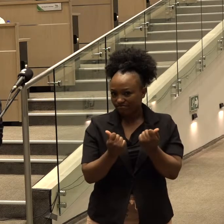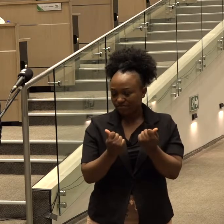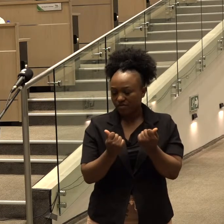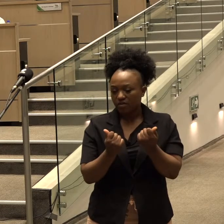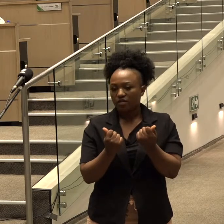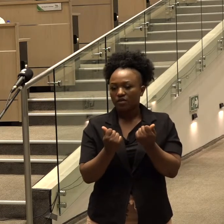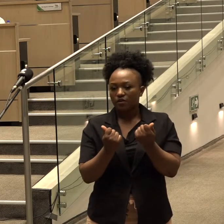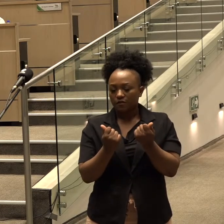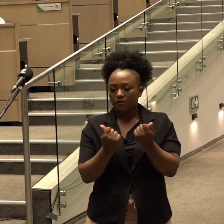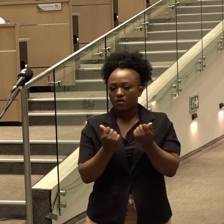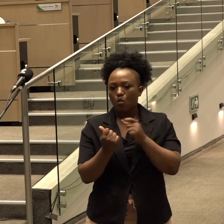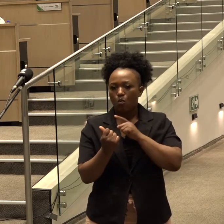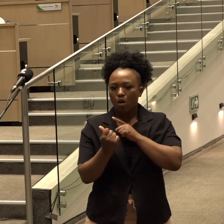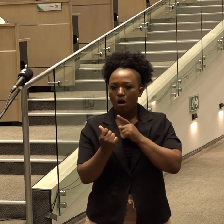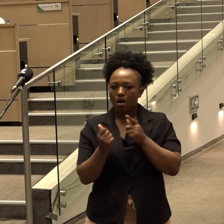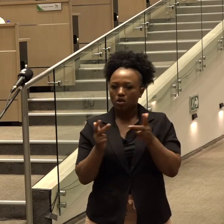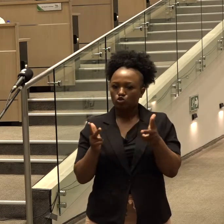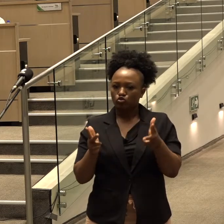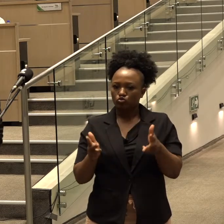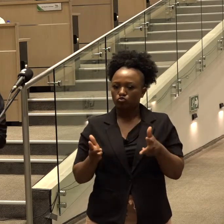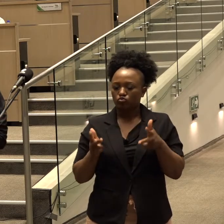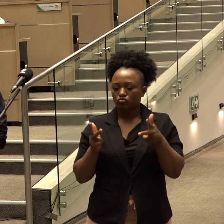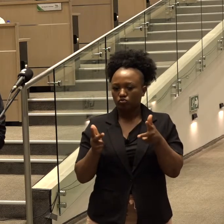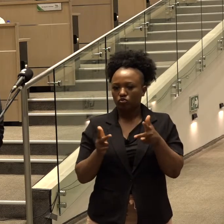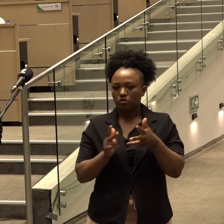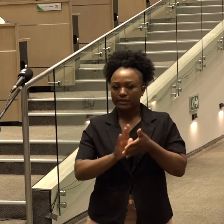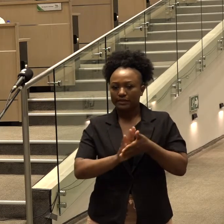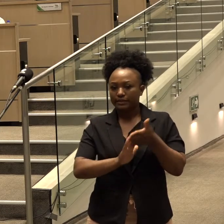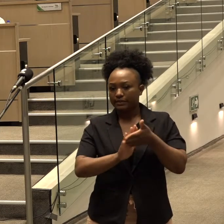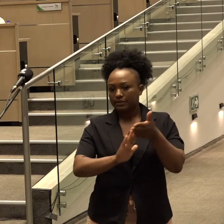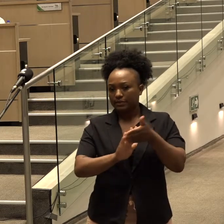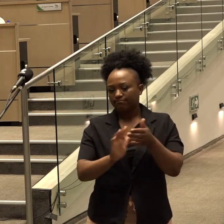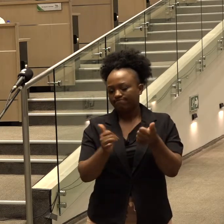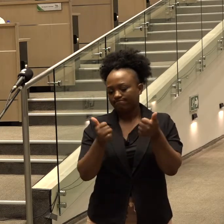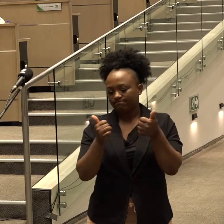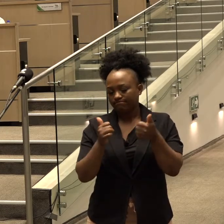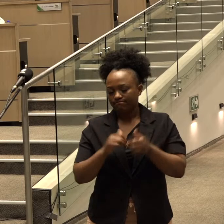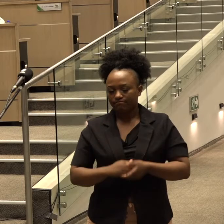to make the rain the train around optimally